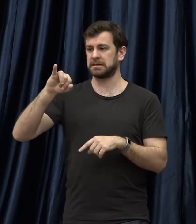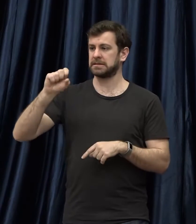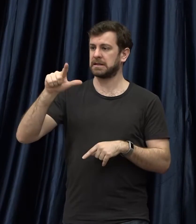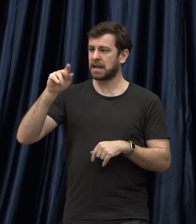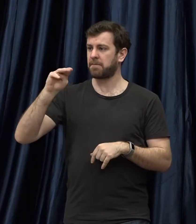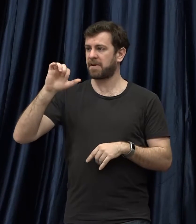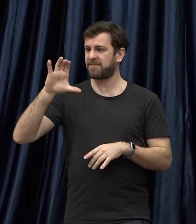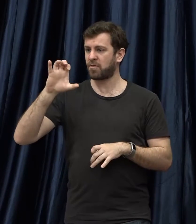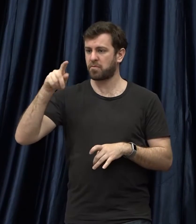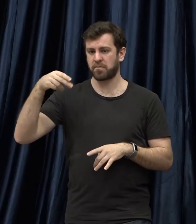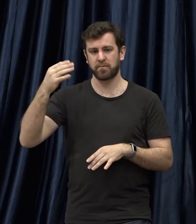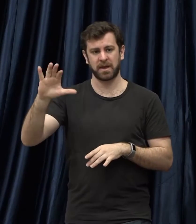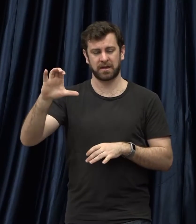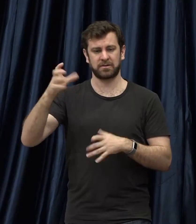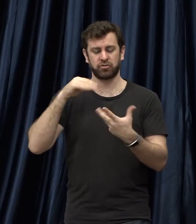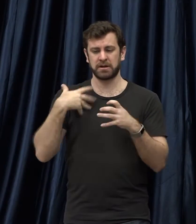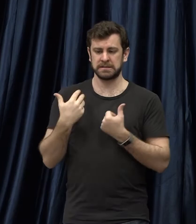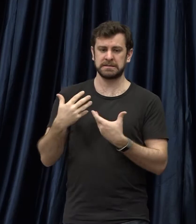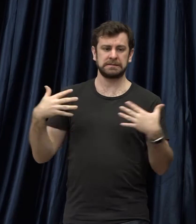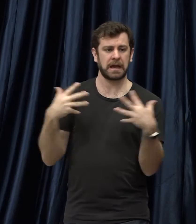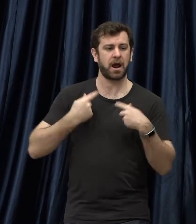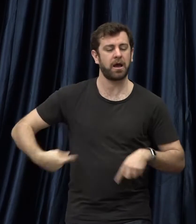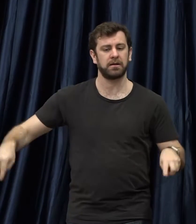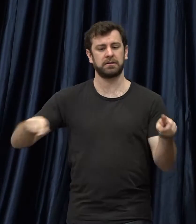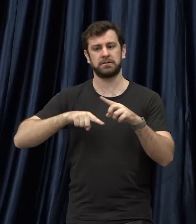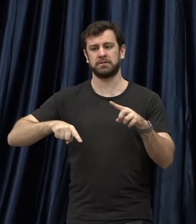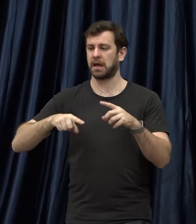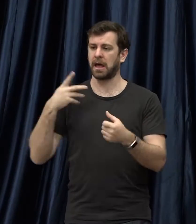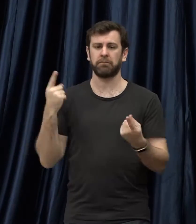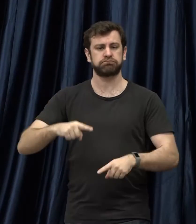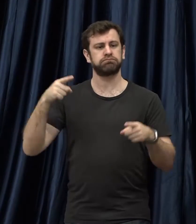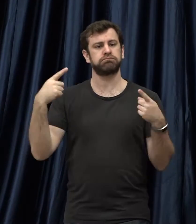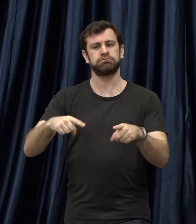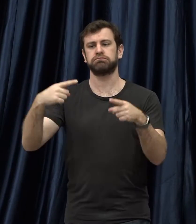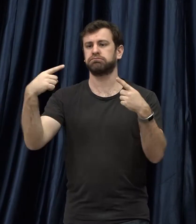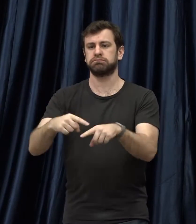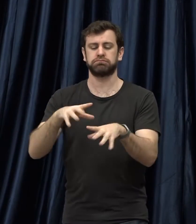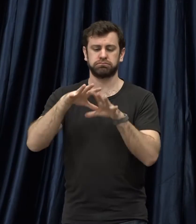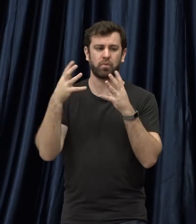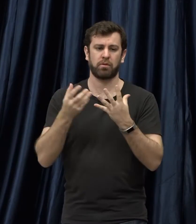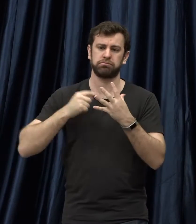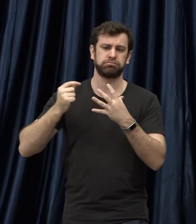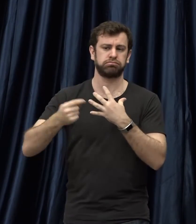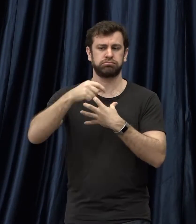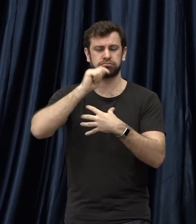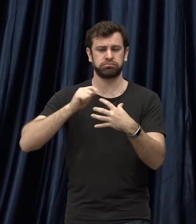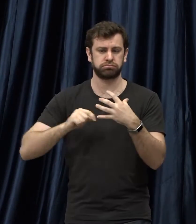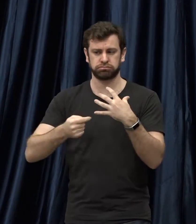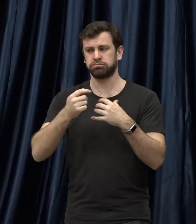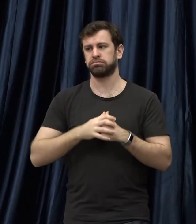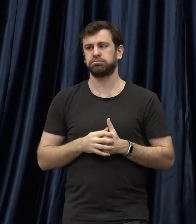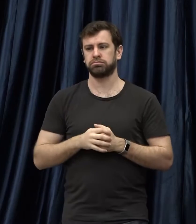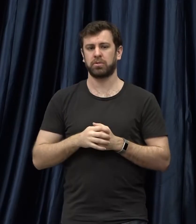Islamophobic intimidation, which is happening throughout the world. And it is something that